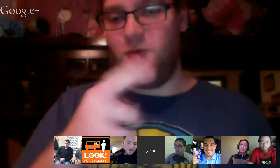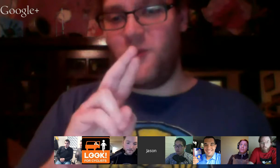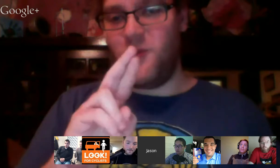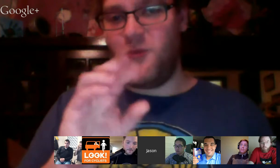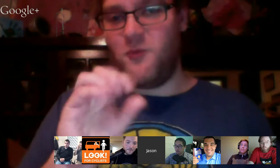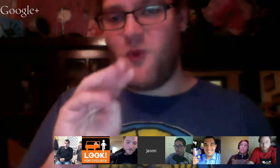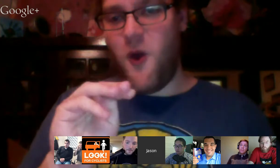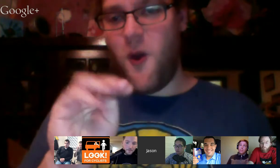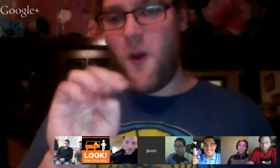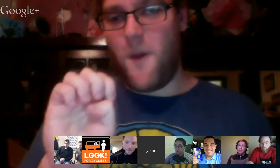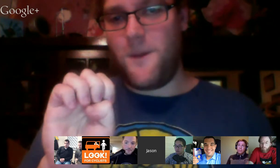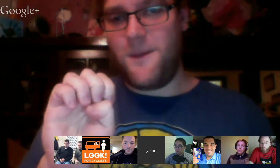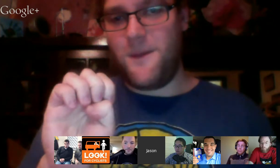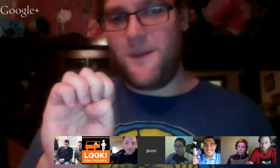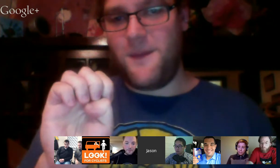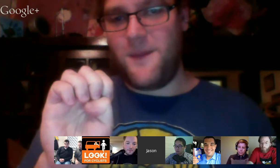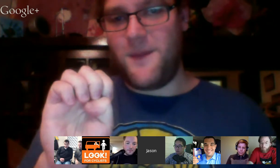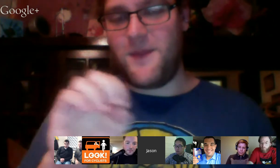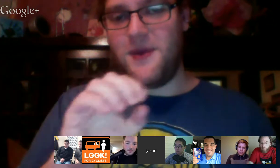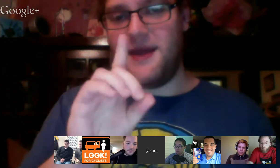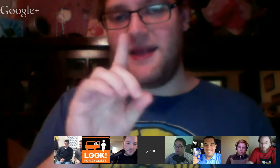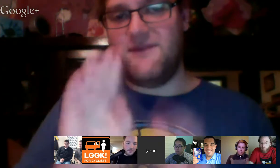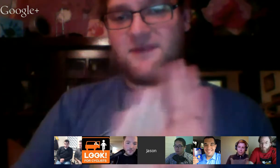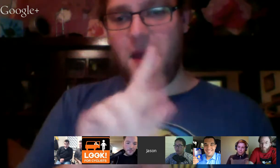Often I will use Chrome,